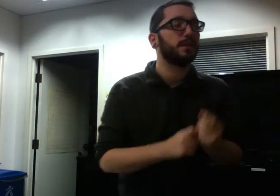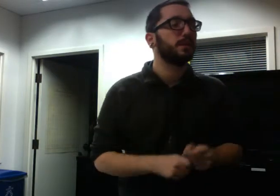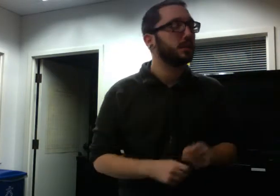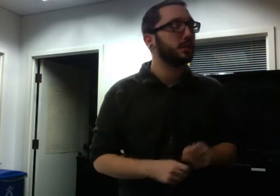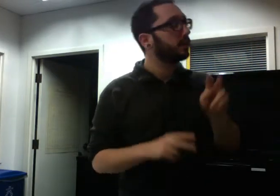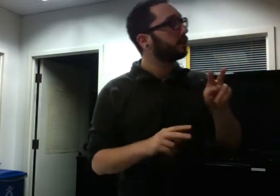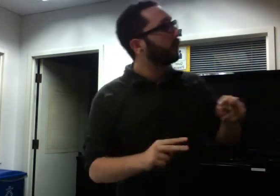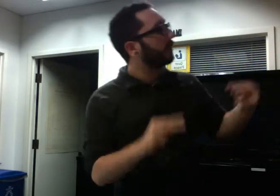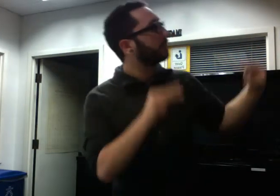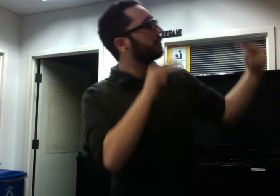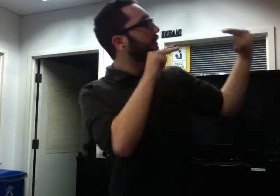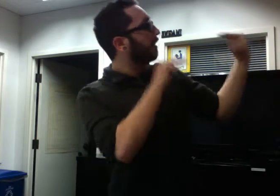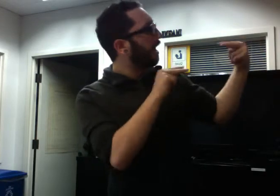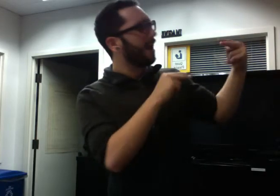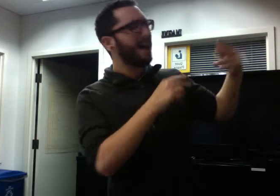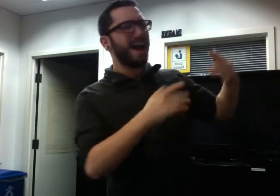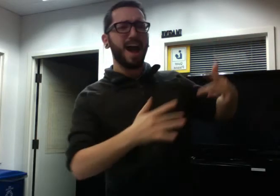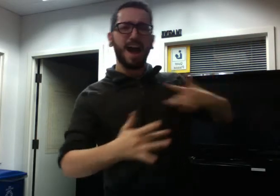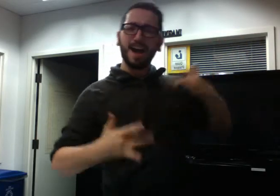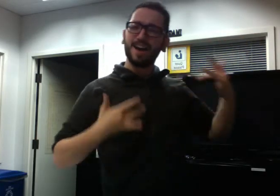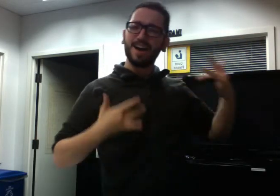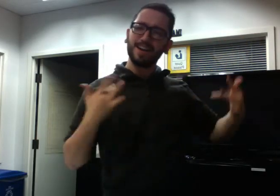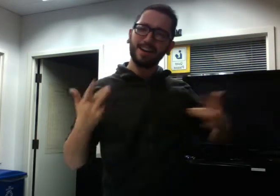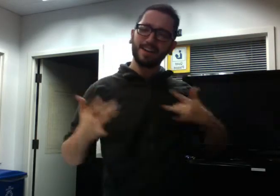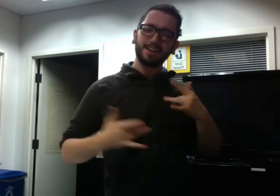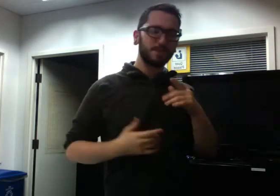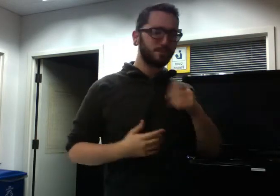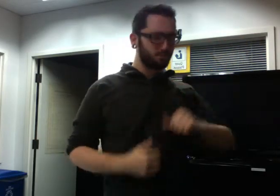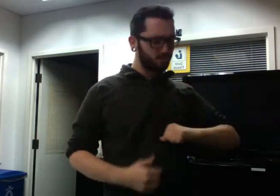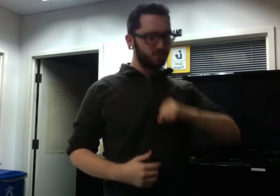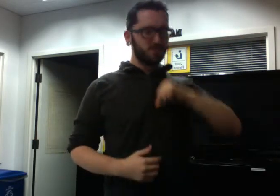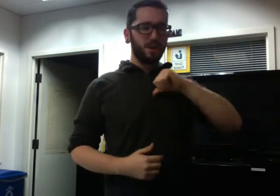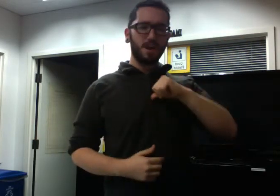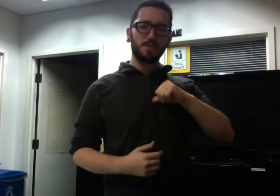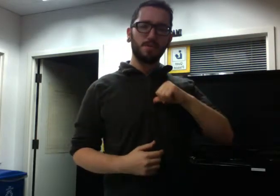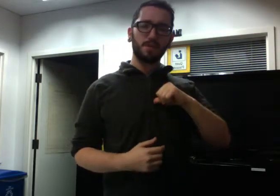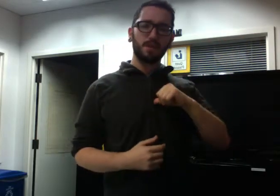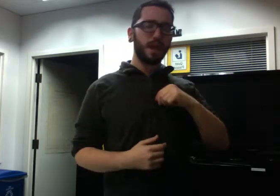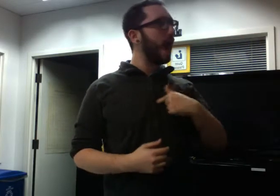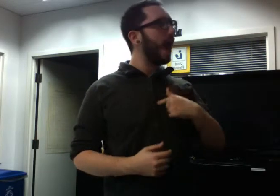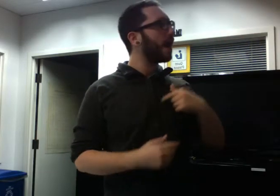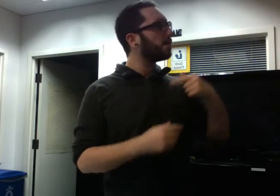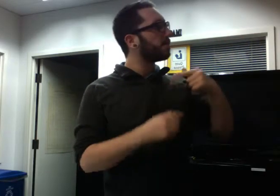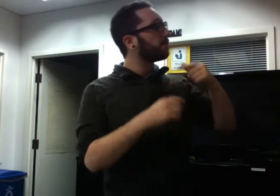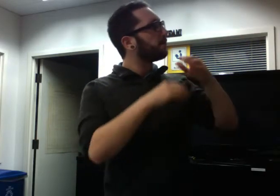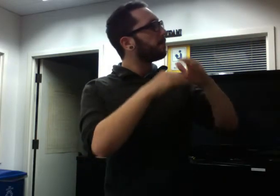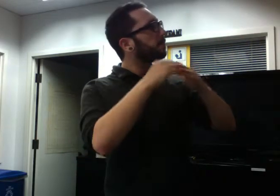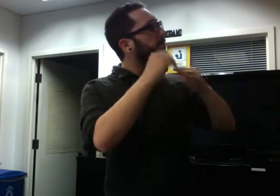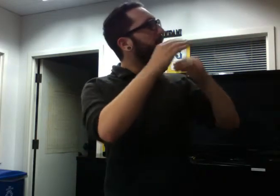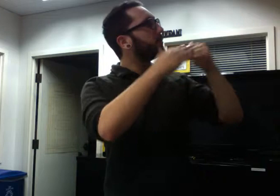and replied with enthusiasm and obvious pride, "I am building a beautiful